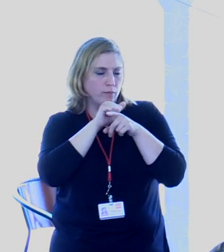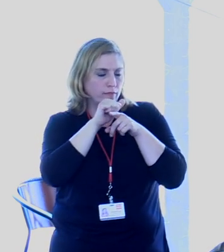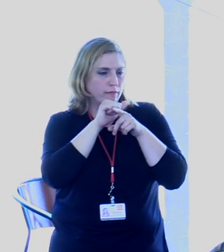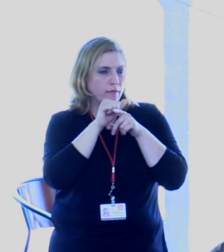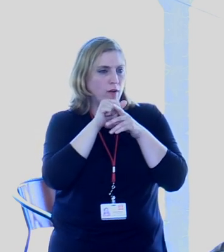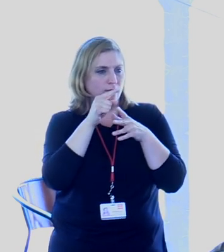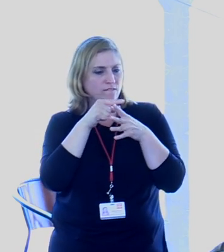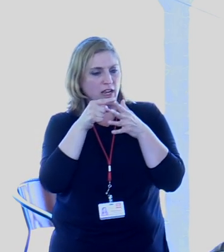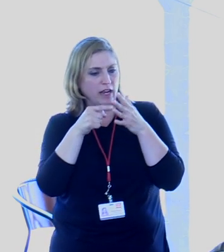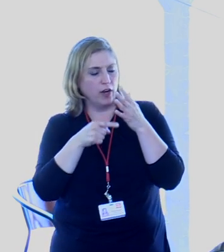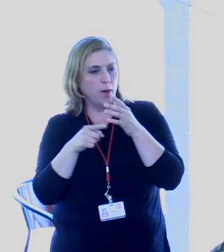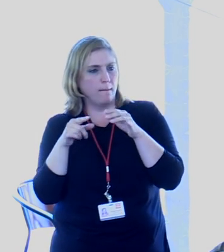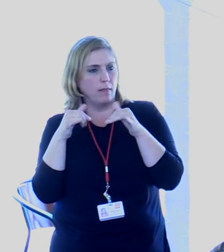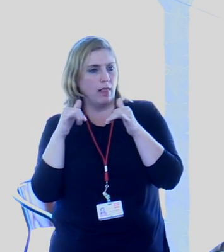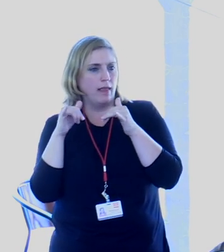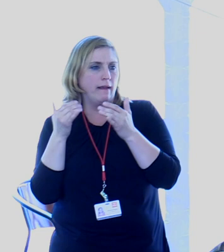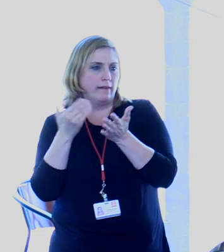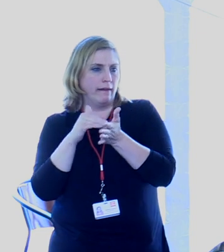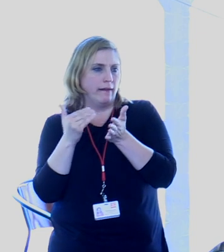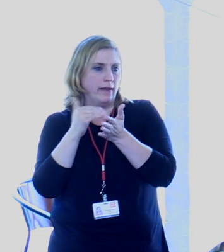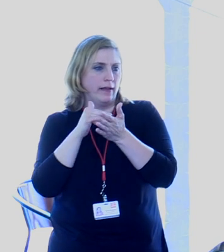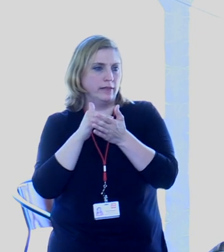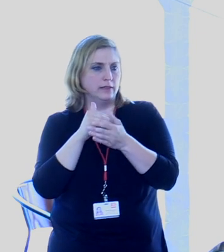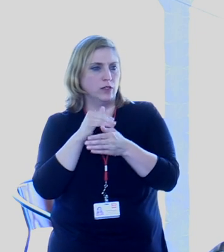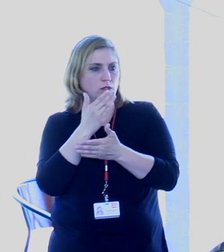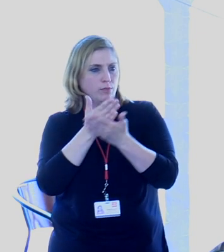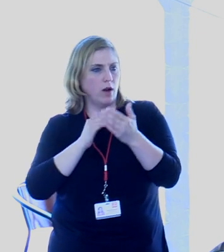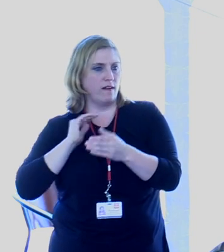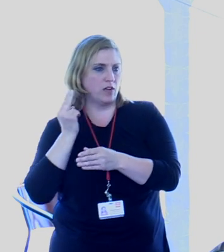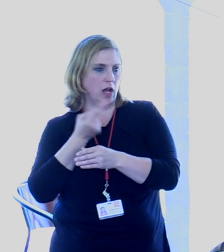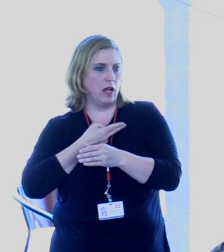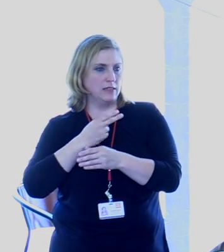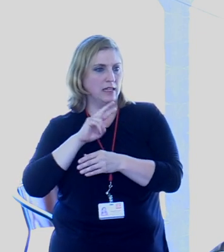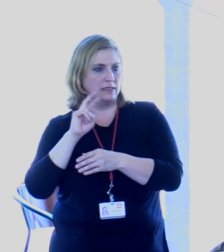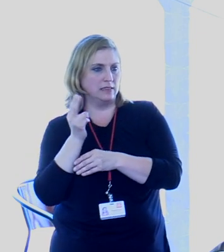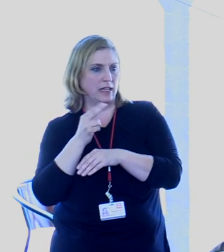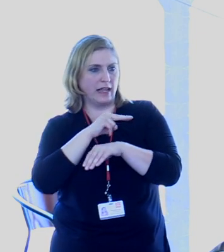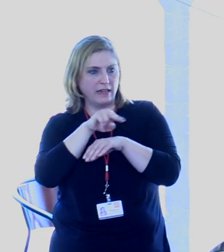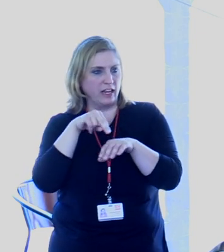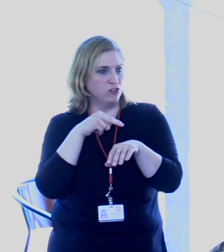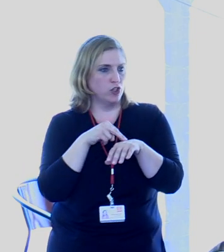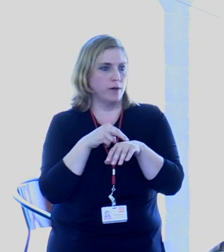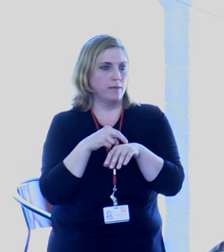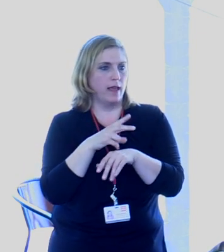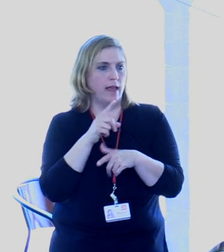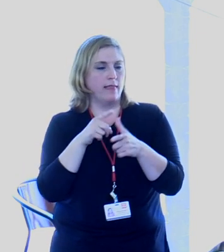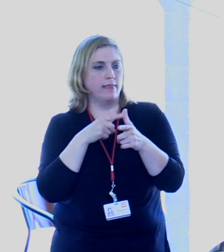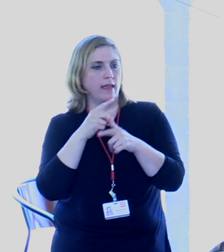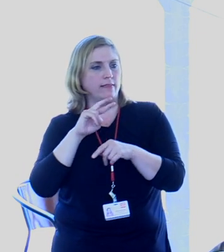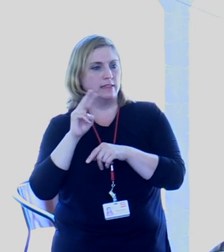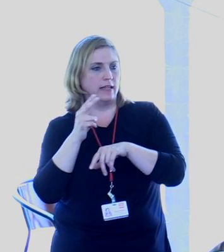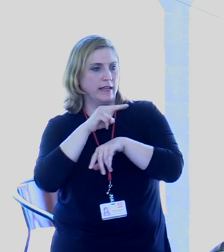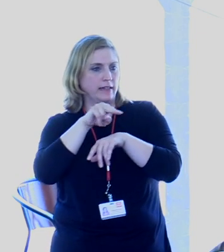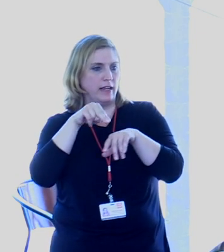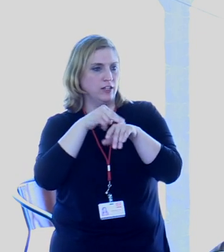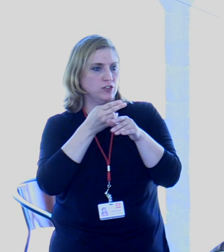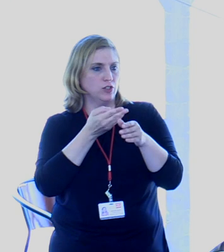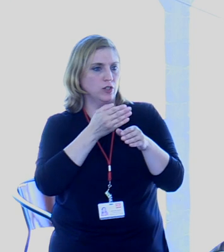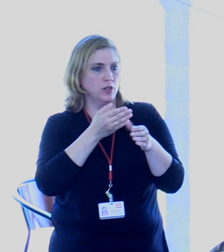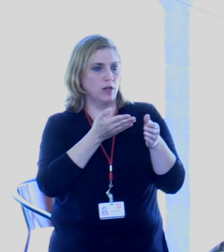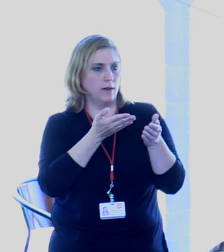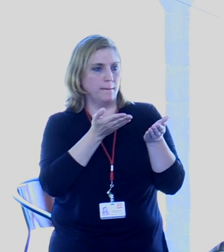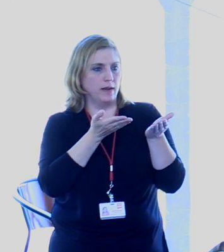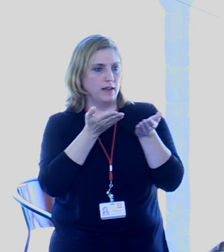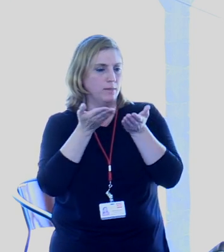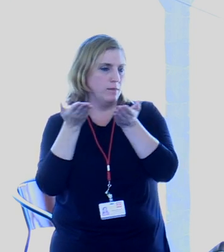play intervals over and over until it's connatural, it's part of us, it becomes a second nature, and then the second nature carries us.